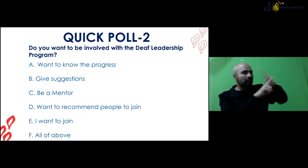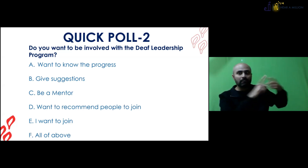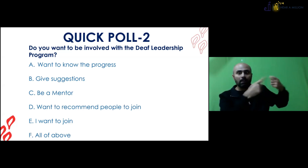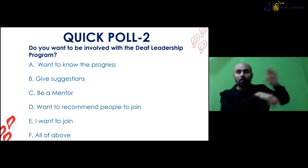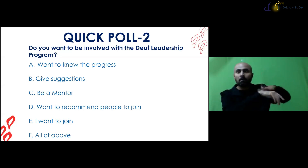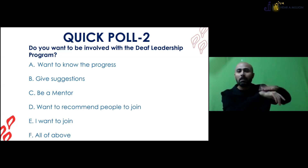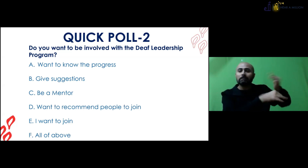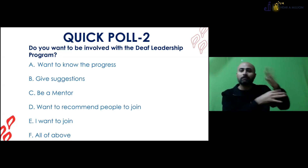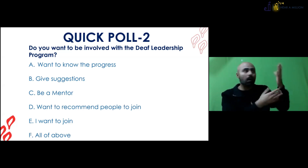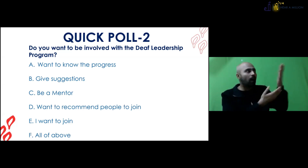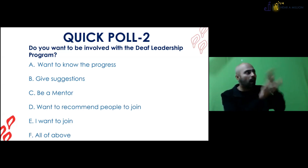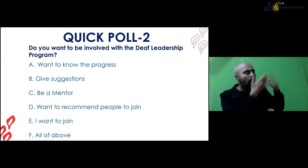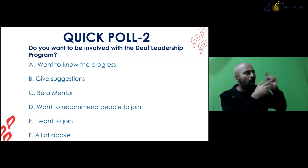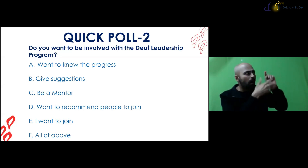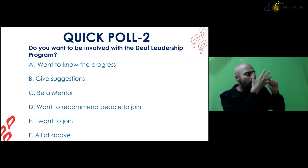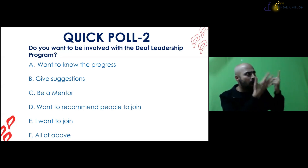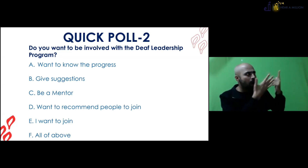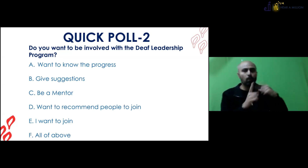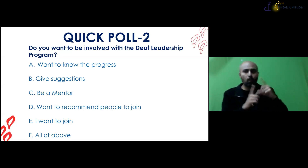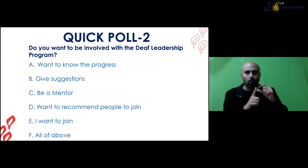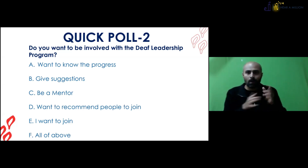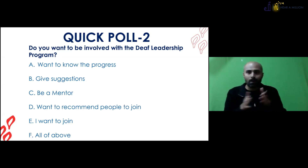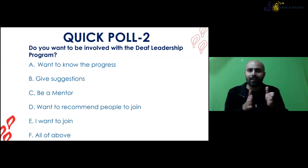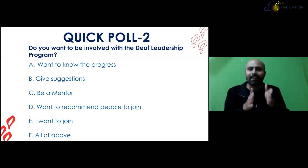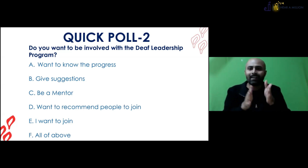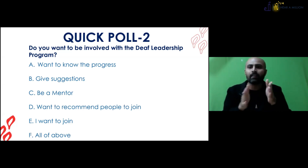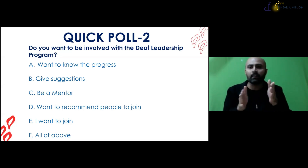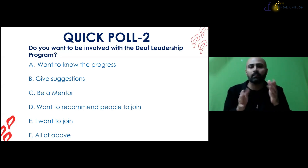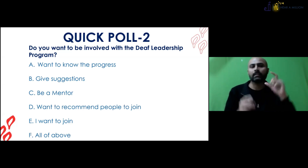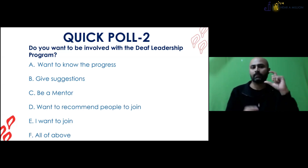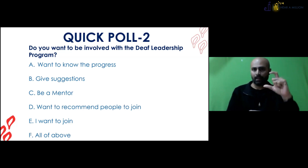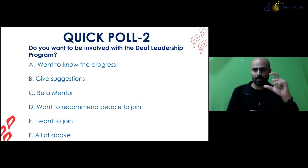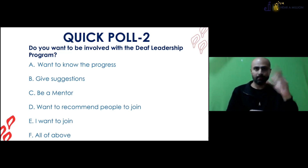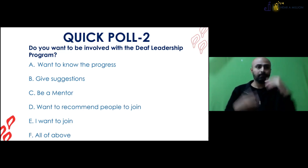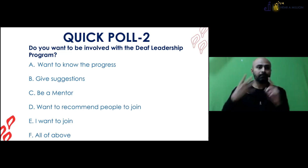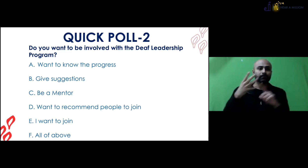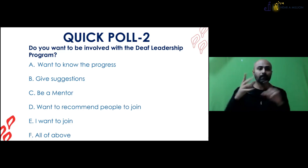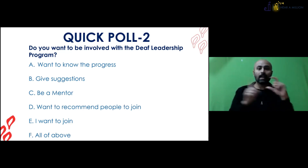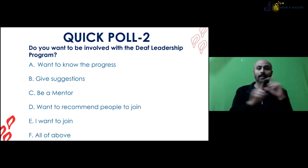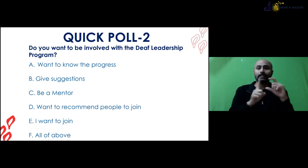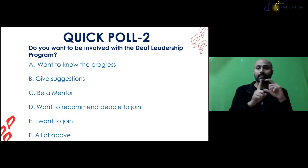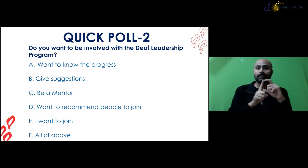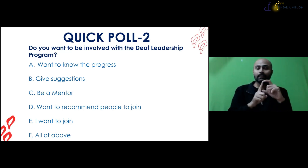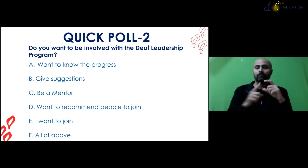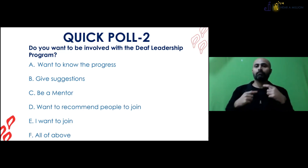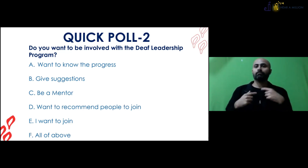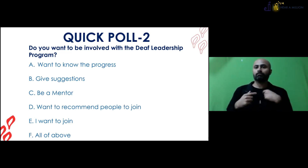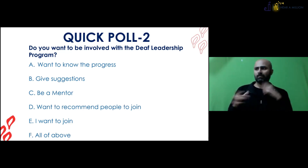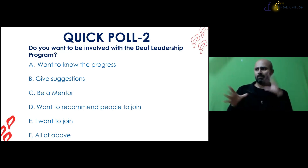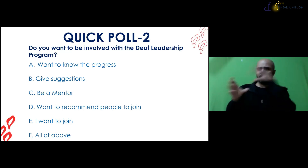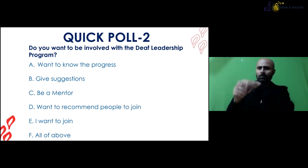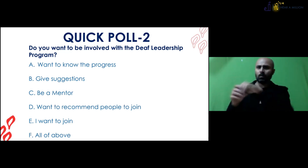how to set up a business and there is a person who would like to learn, you can train them, become a mentor.